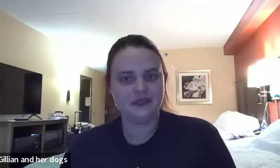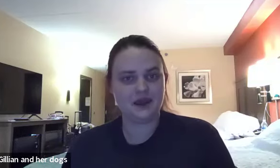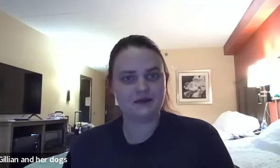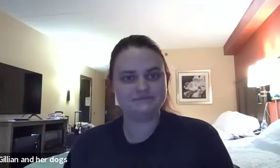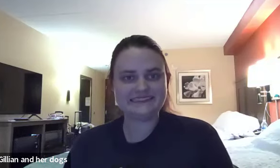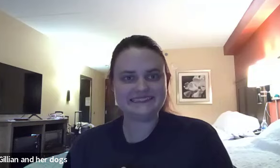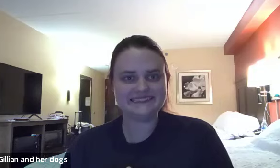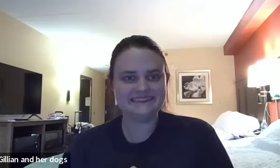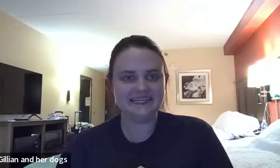yeah.